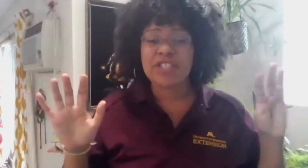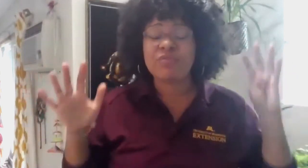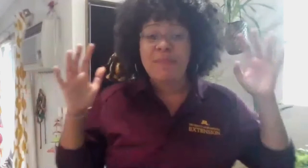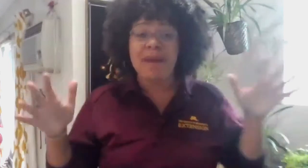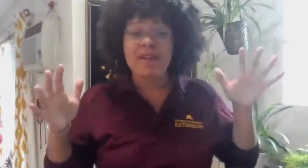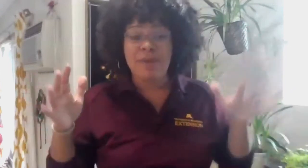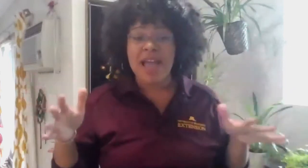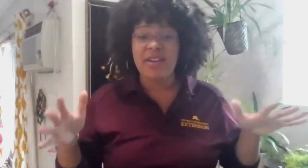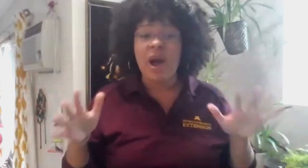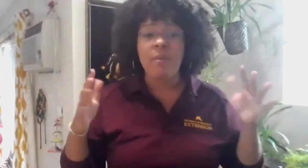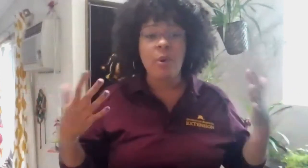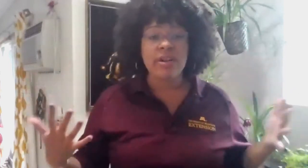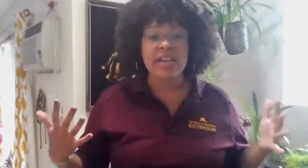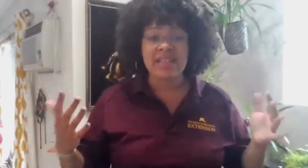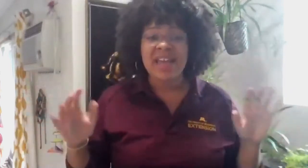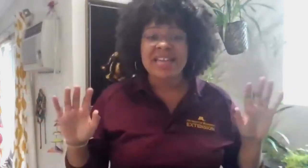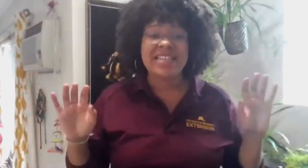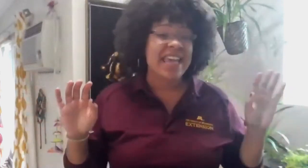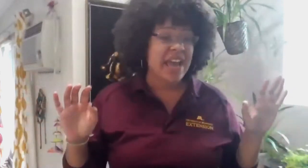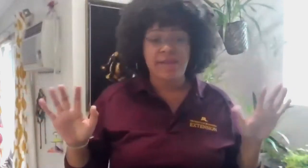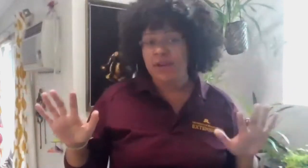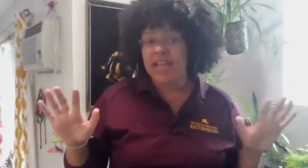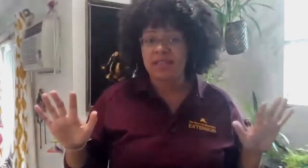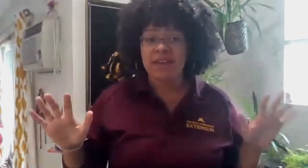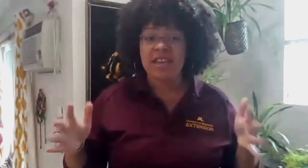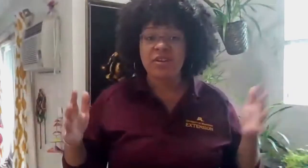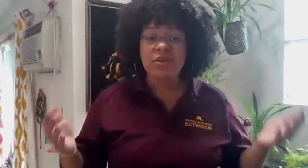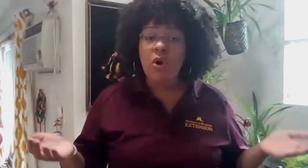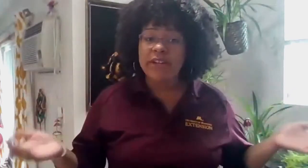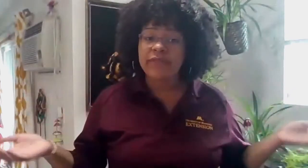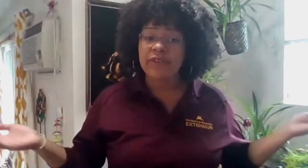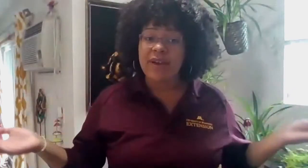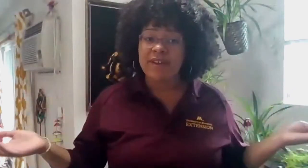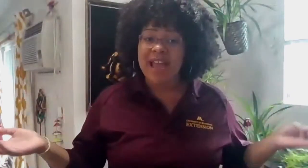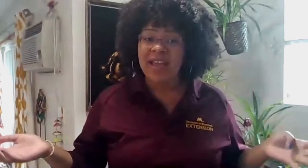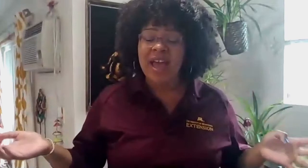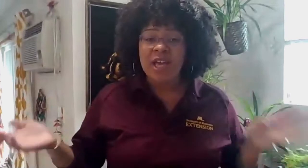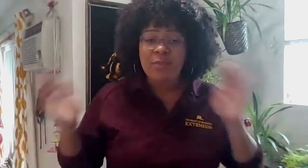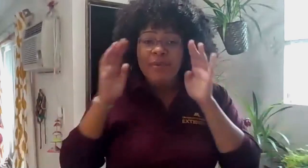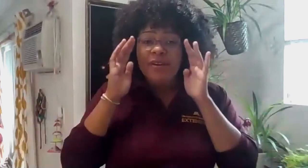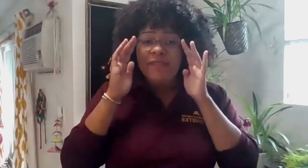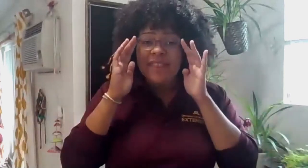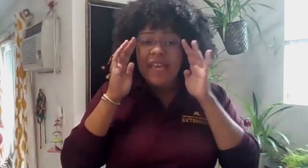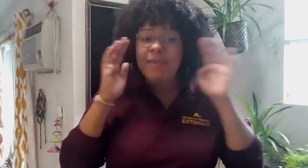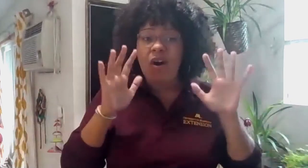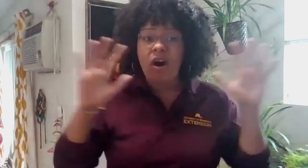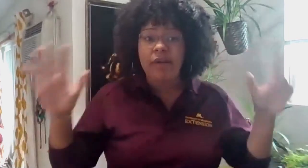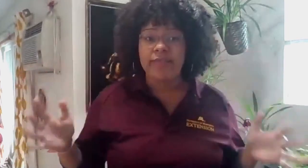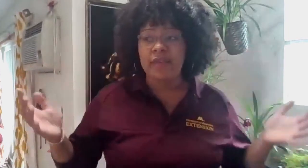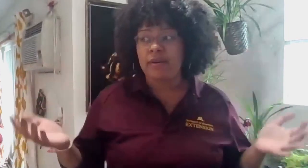just reminding you how important it is to take care of your hands because they do so much for you every day. You probably don't even think about all the things your